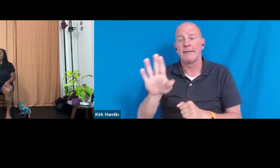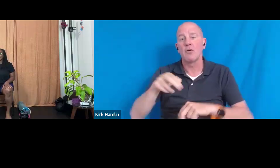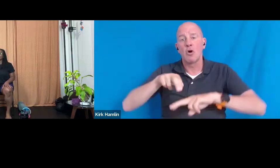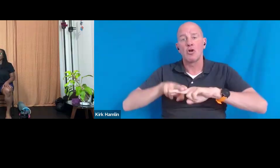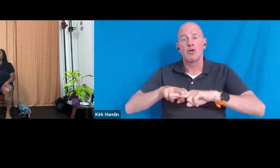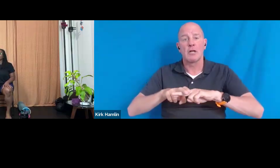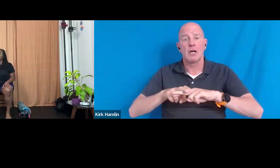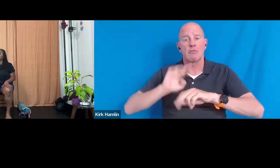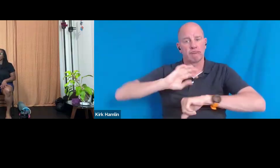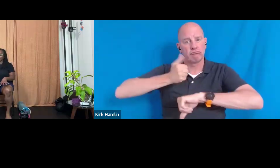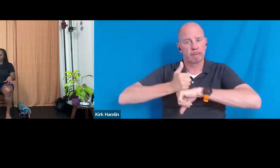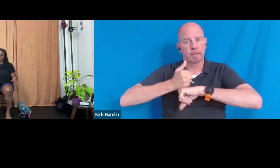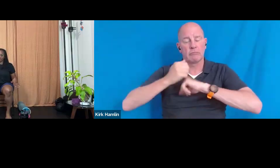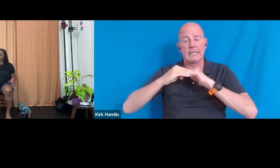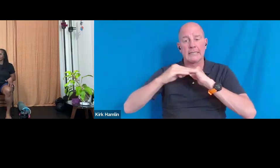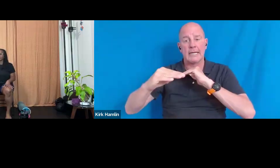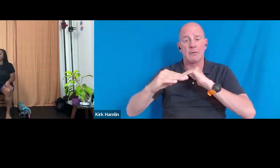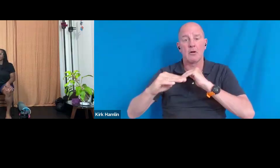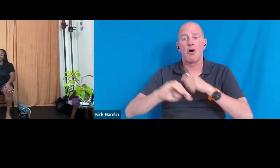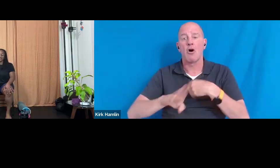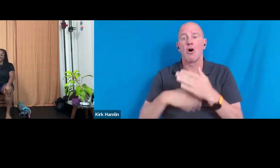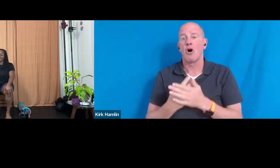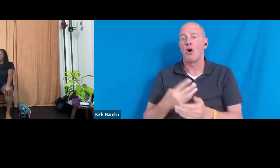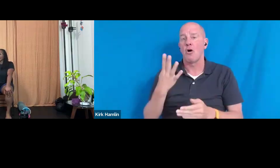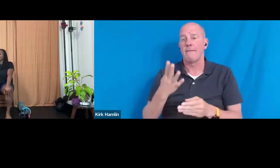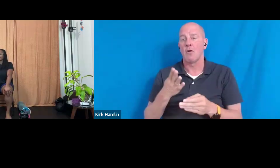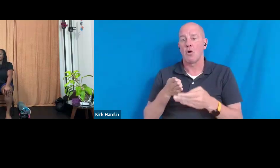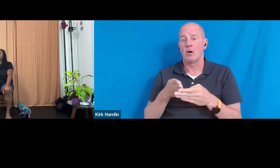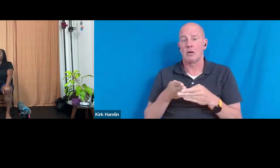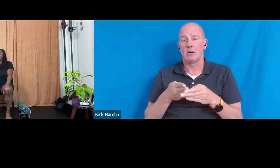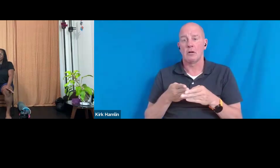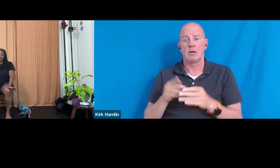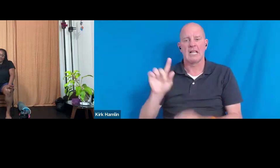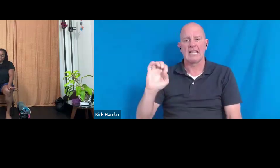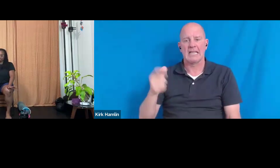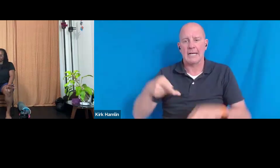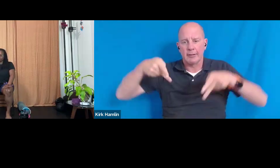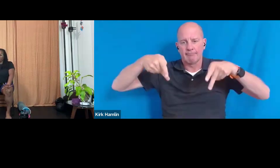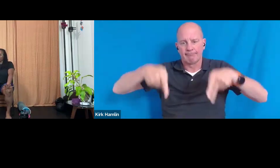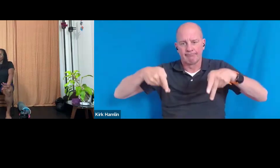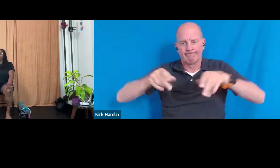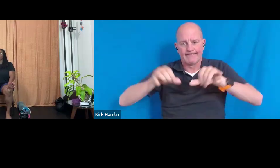steady and stable. All four corners are on the same surface, and you have some room